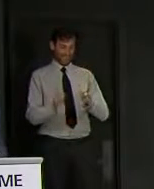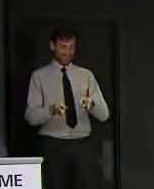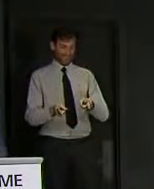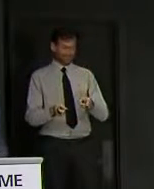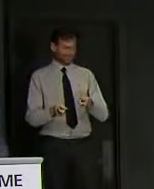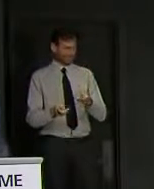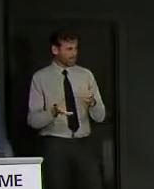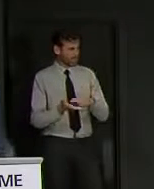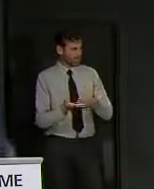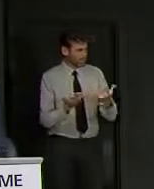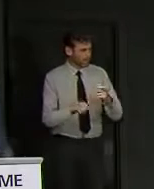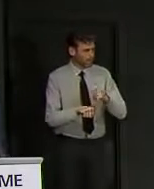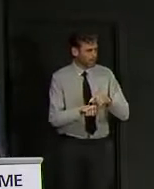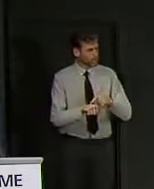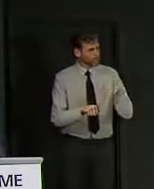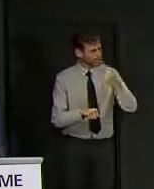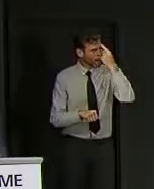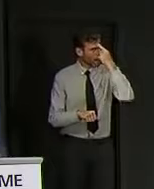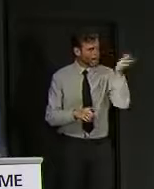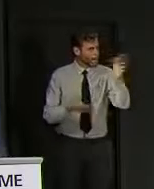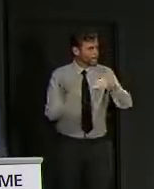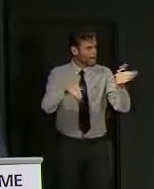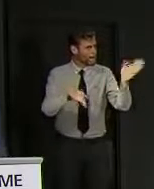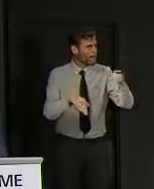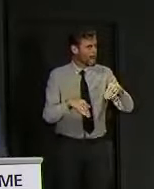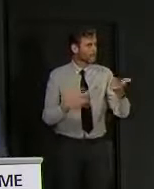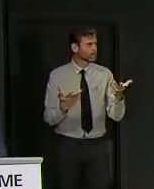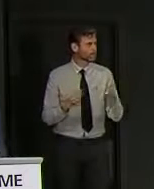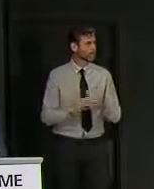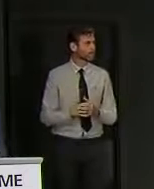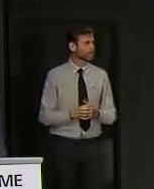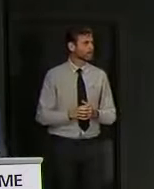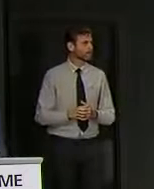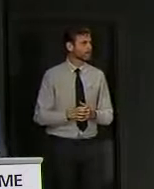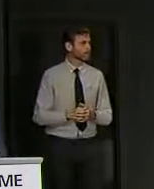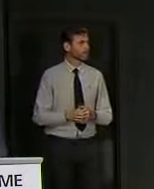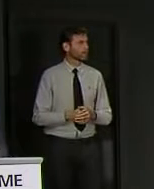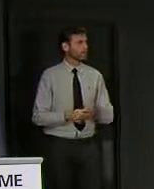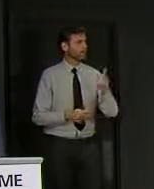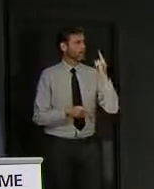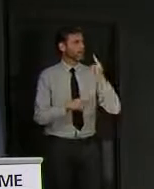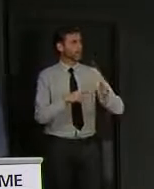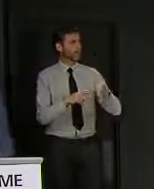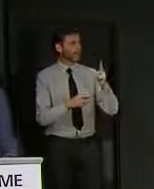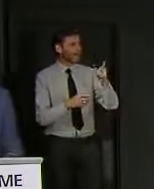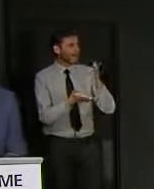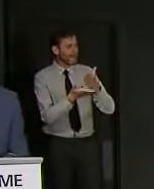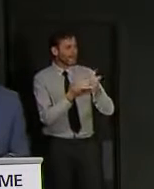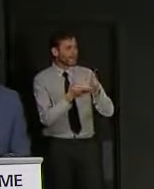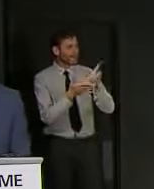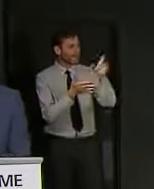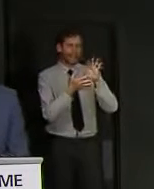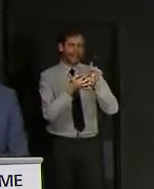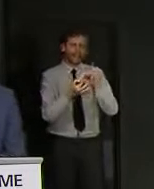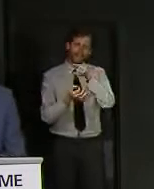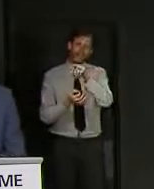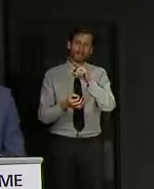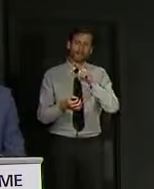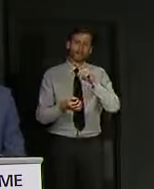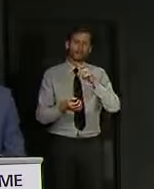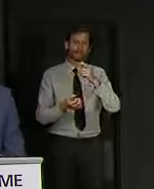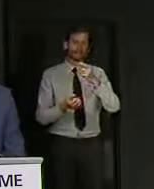economic scarring that this is causing and the loss of jobs? And just for the Justice Secretary, just a quick clarification on the answer to